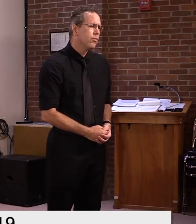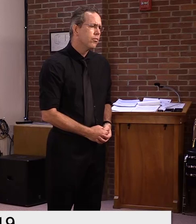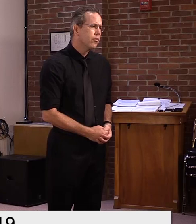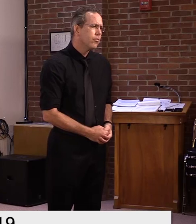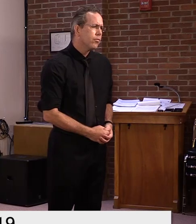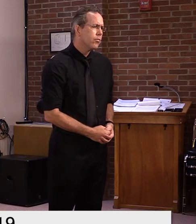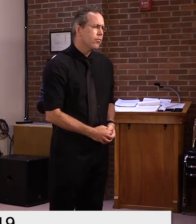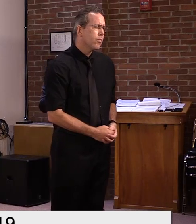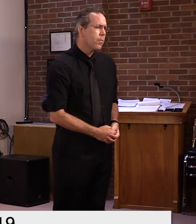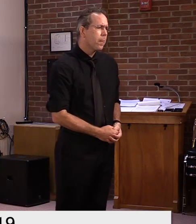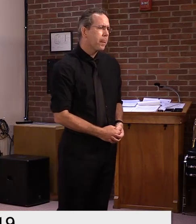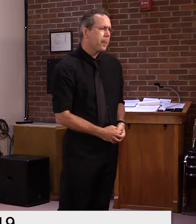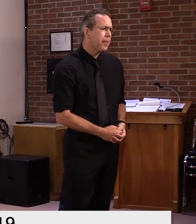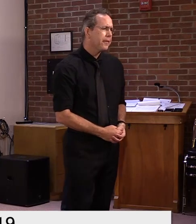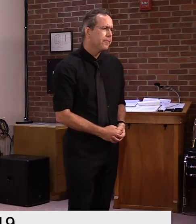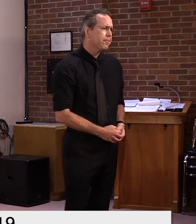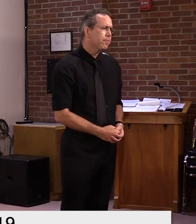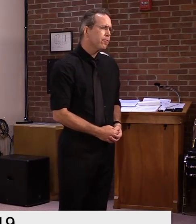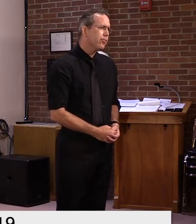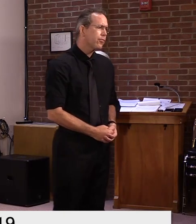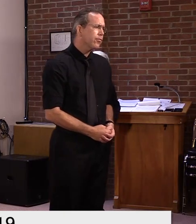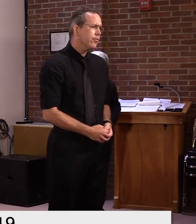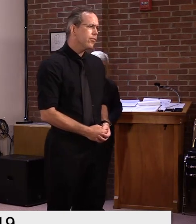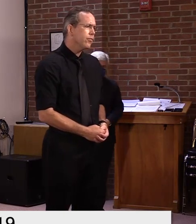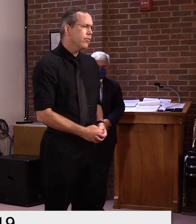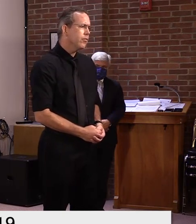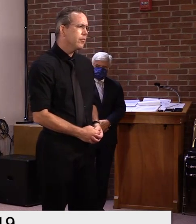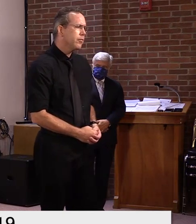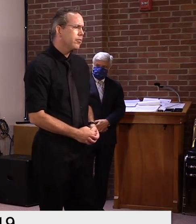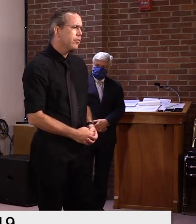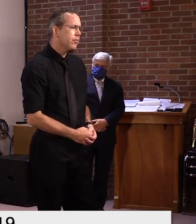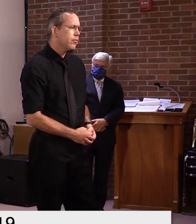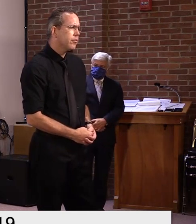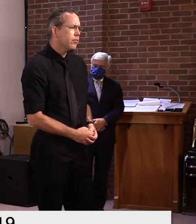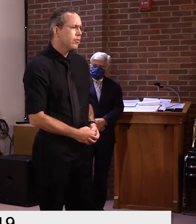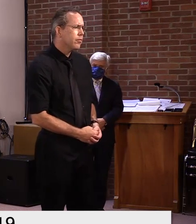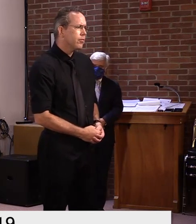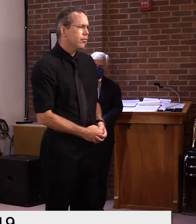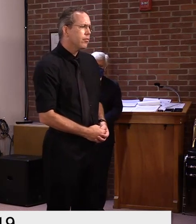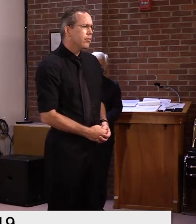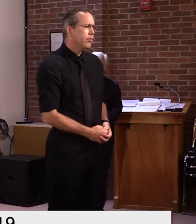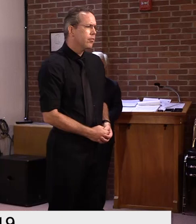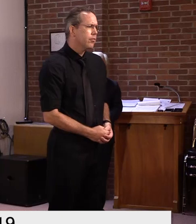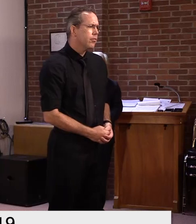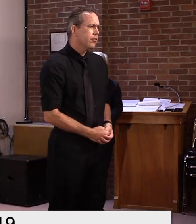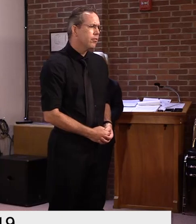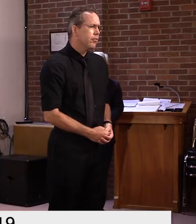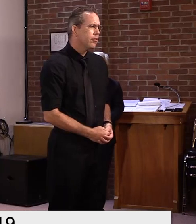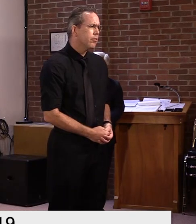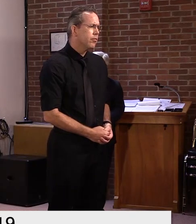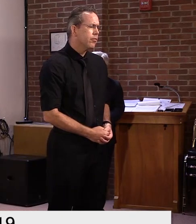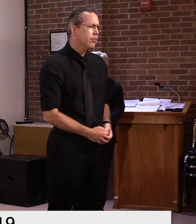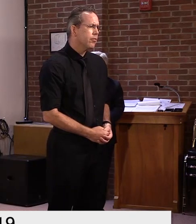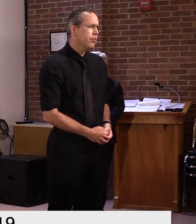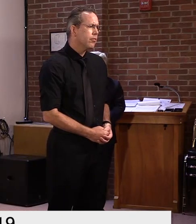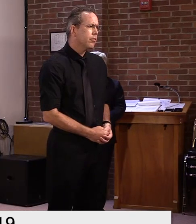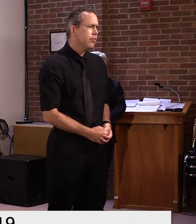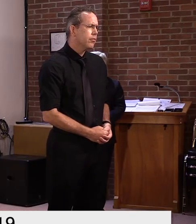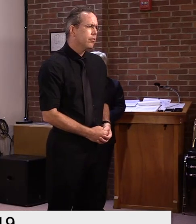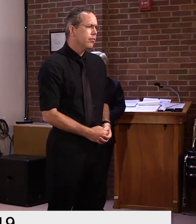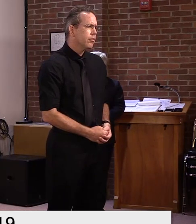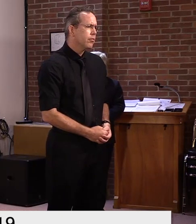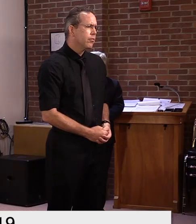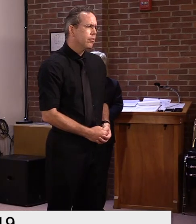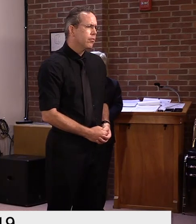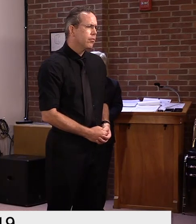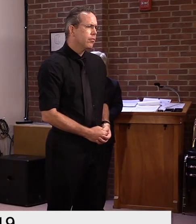do we have any idea what the testing is going to look like? And does the state have the capacity if there's every school is testing its